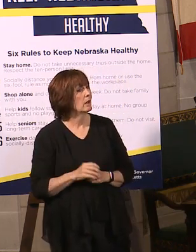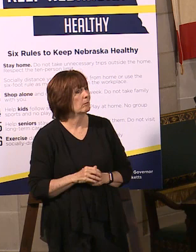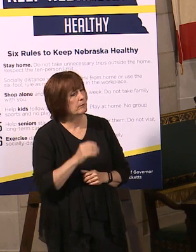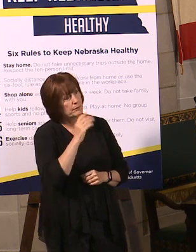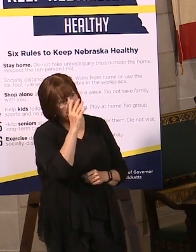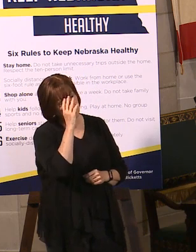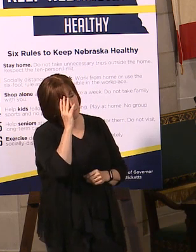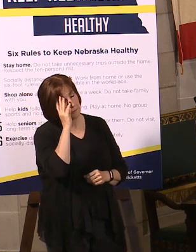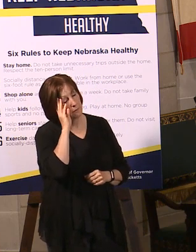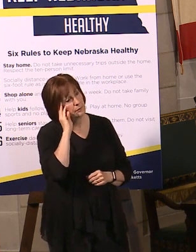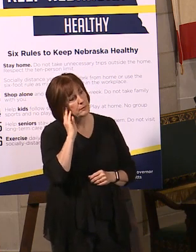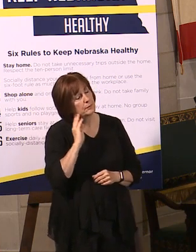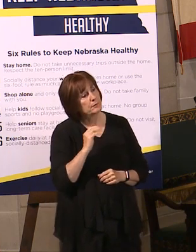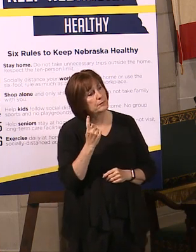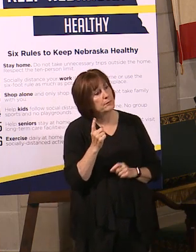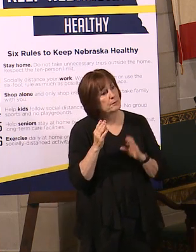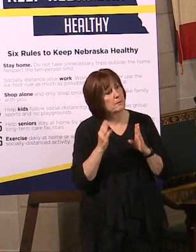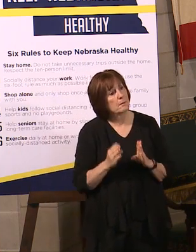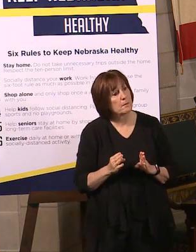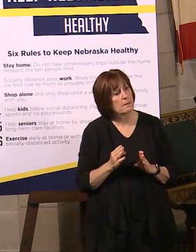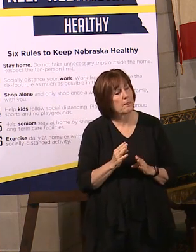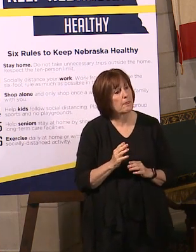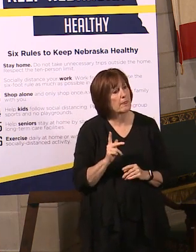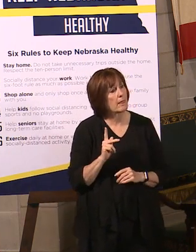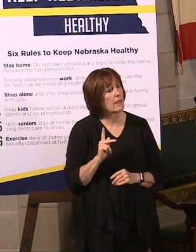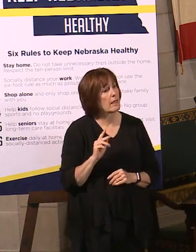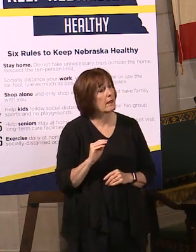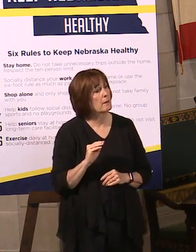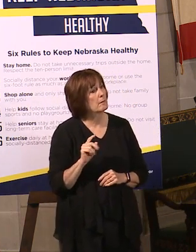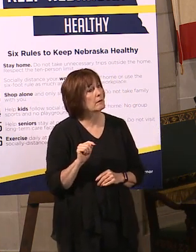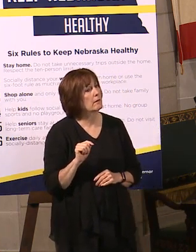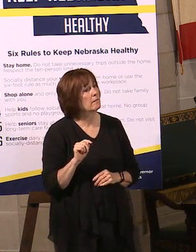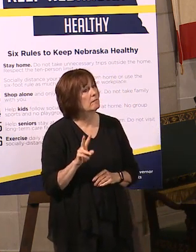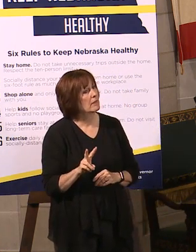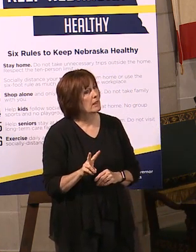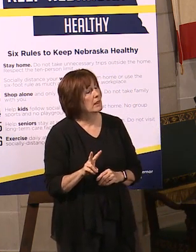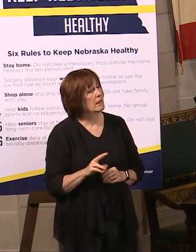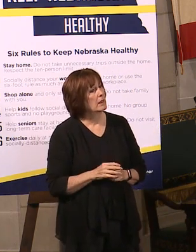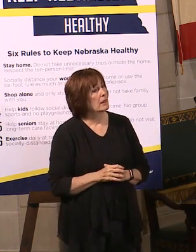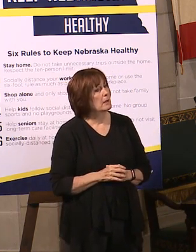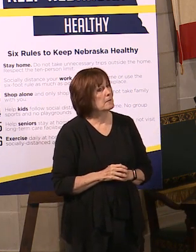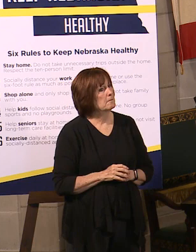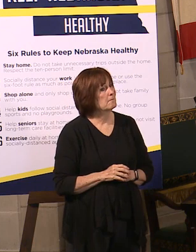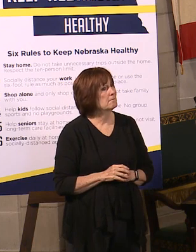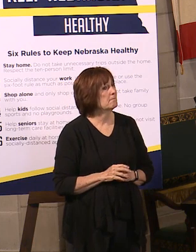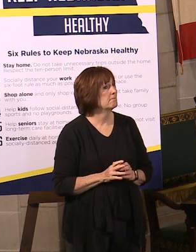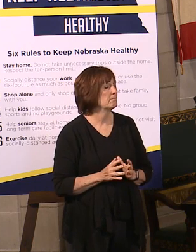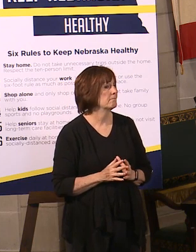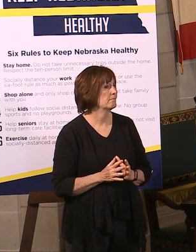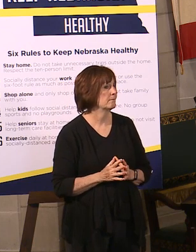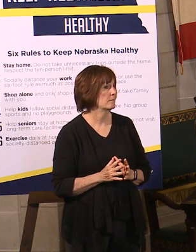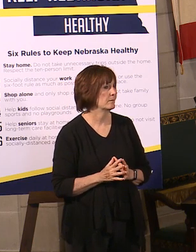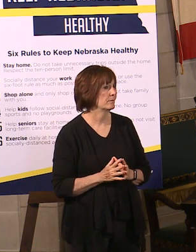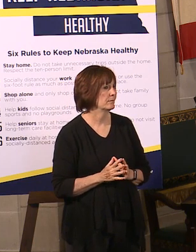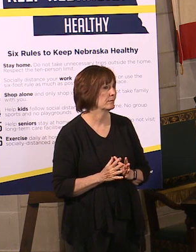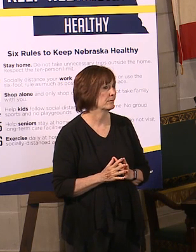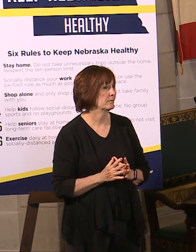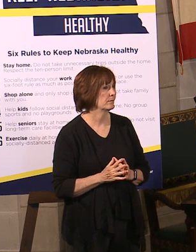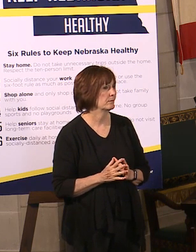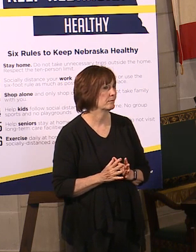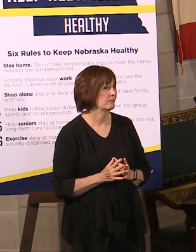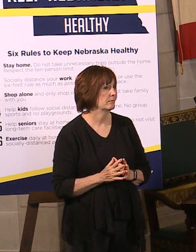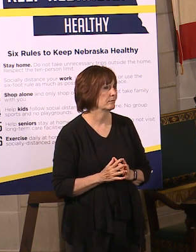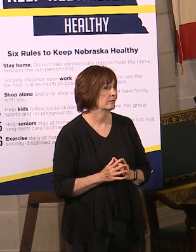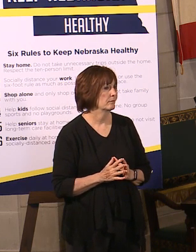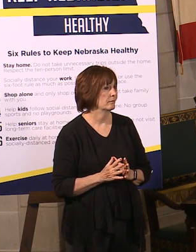Maya Sands from KMTV would like to know, have you extended the job search exemption for unemployment? Do you have to search